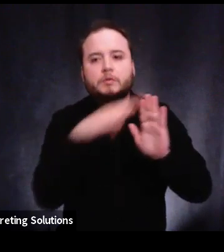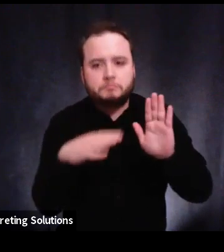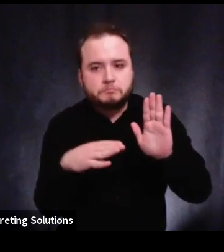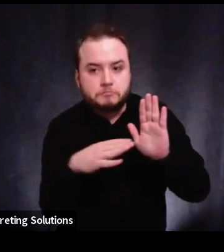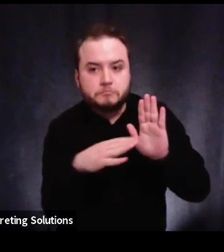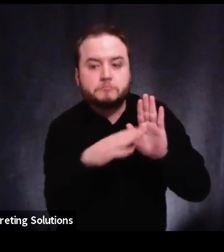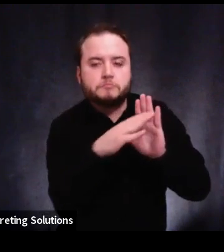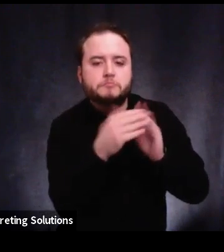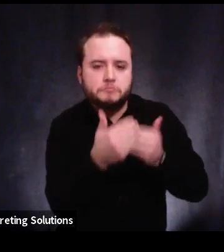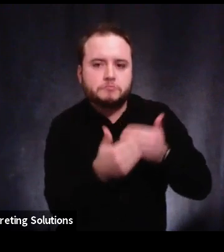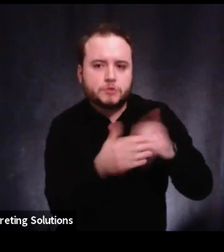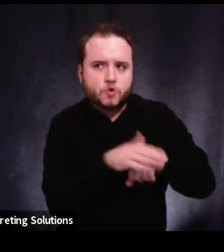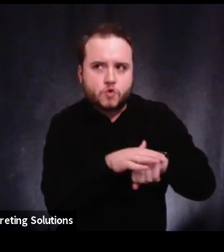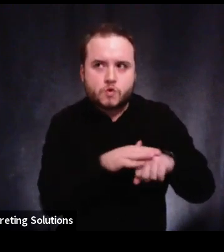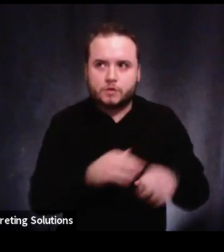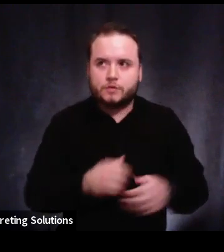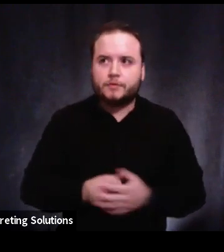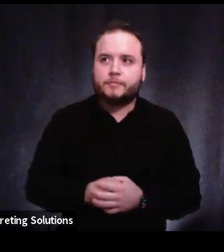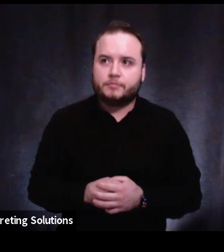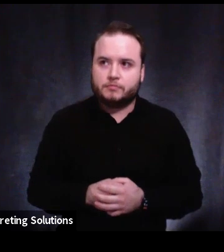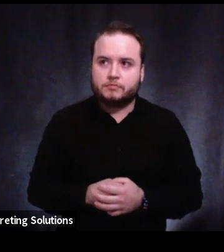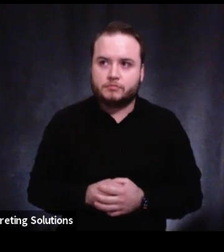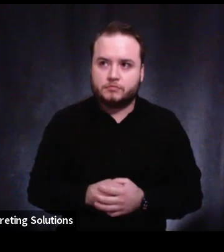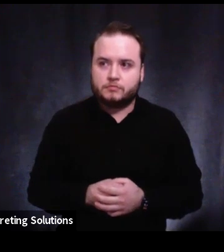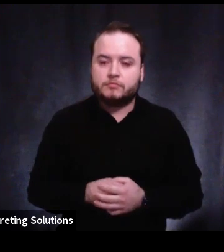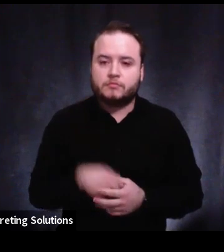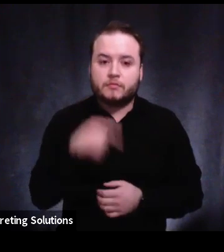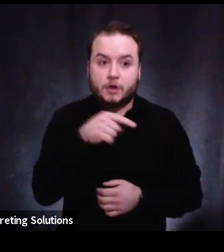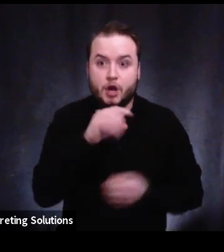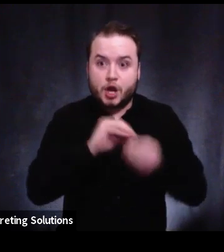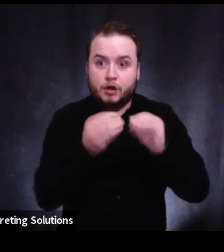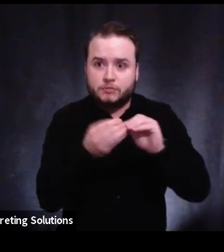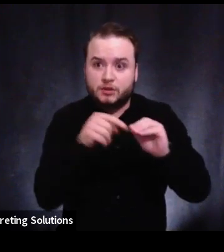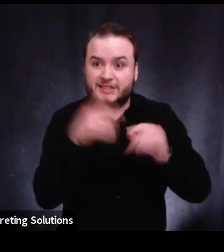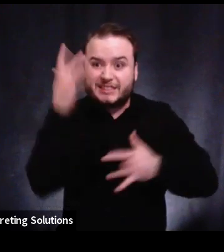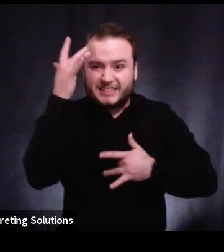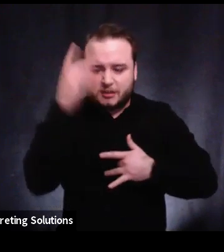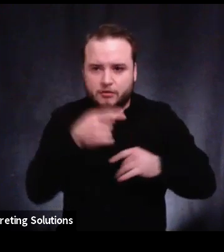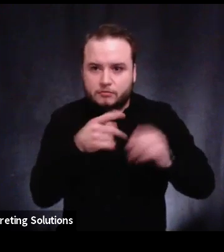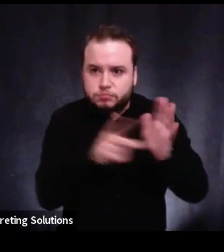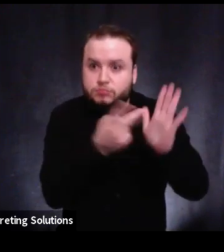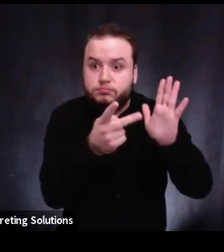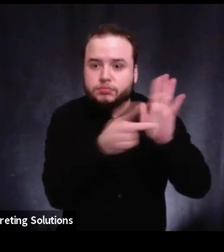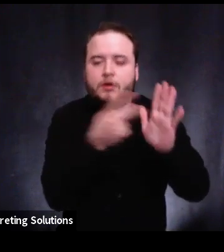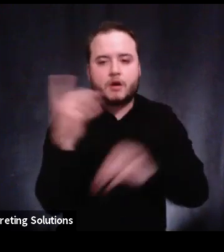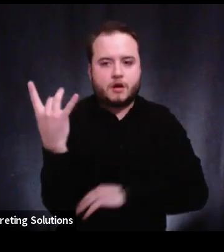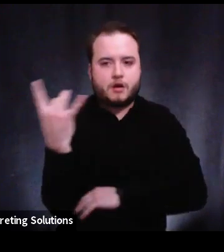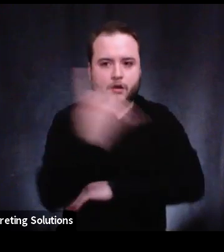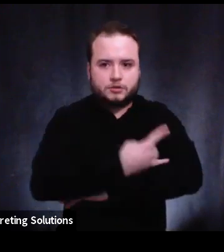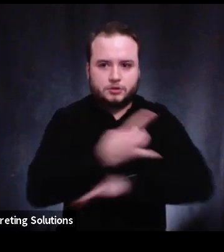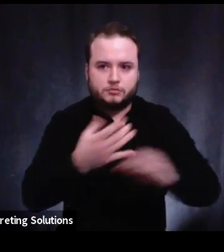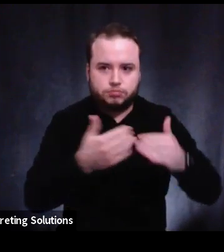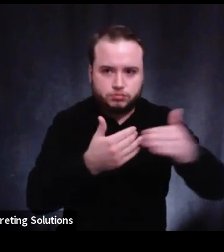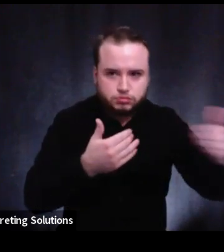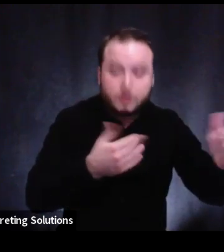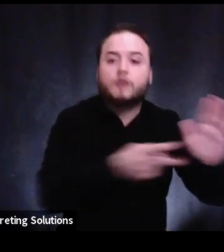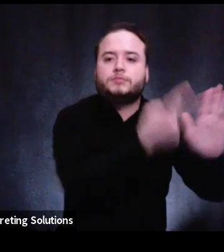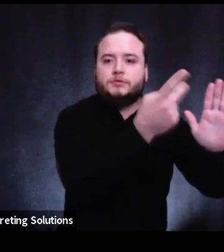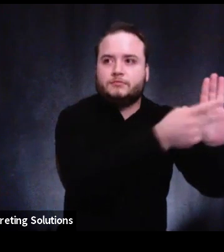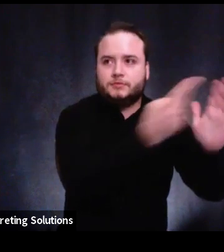still around 8 days. So, unfortunately, sadly, again, we confirmed 7 more